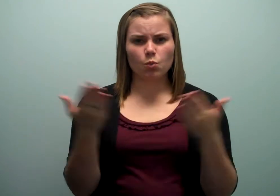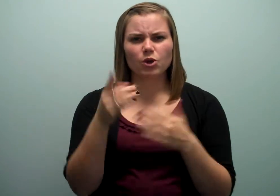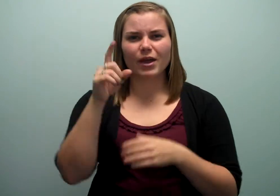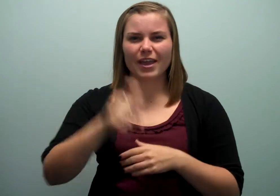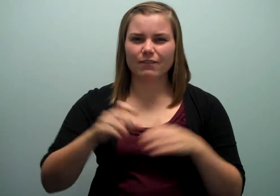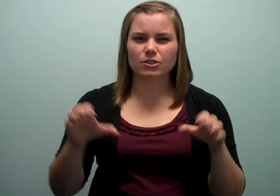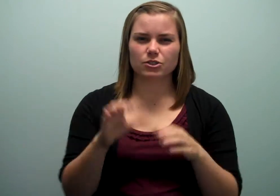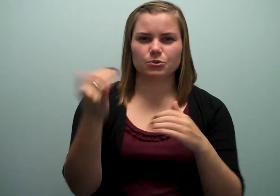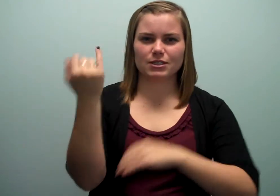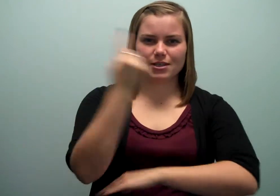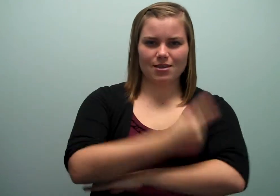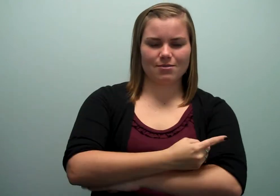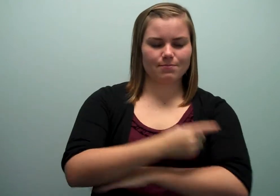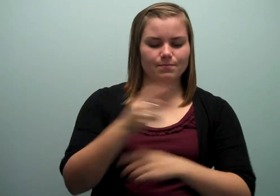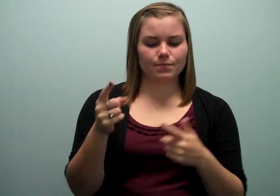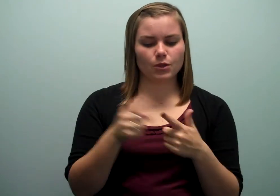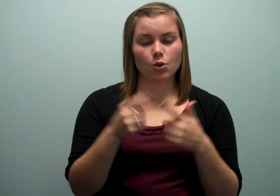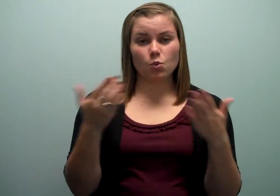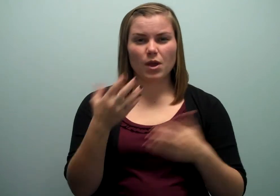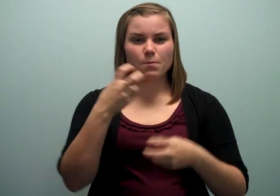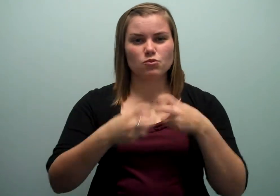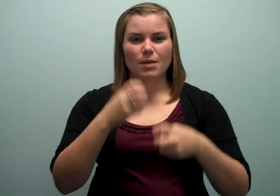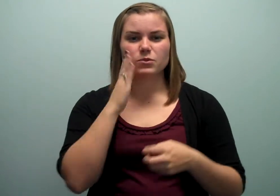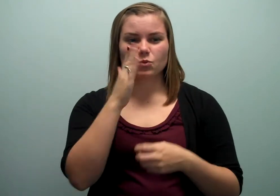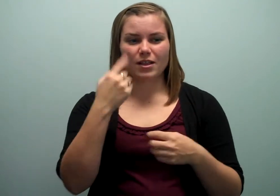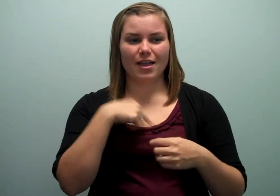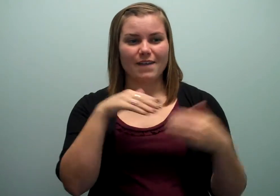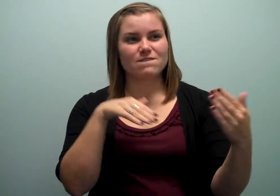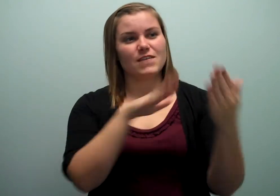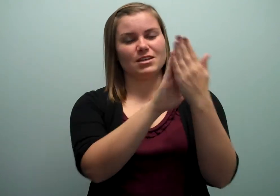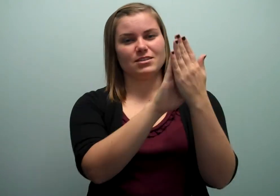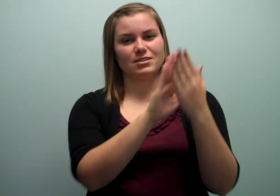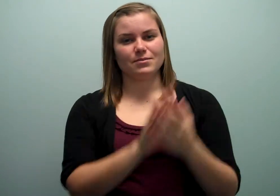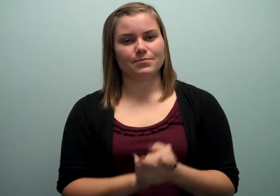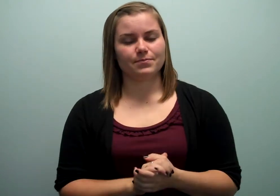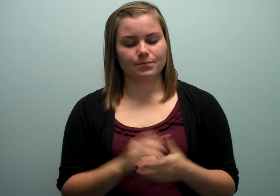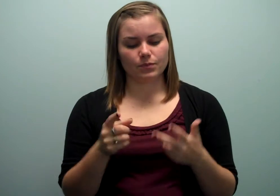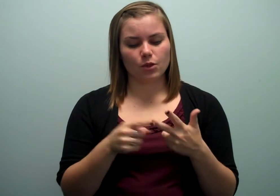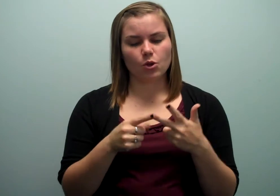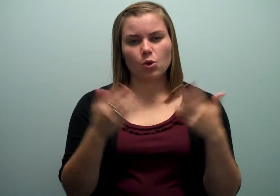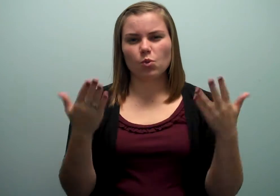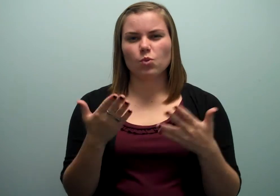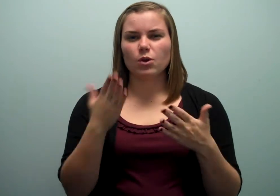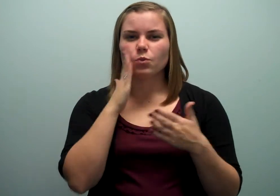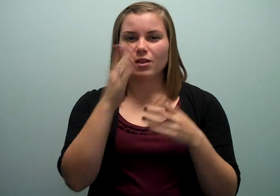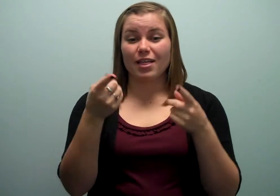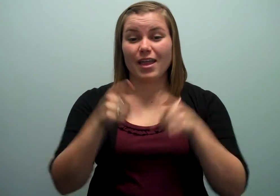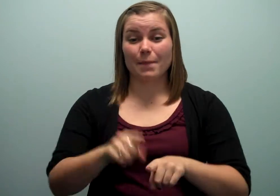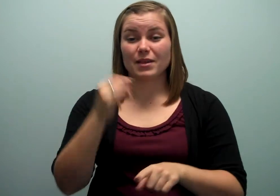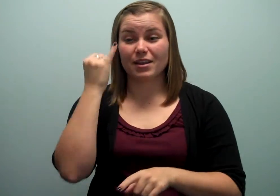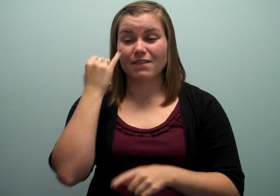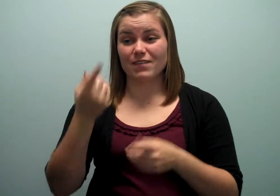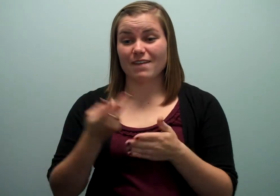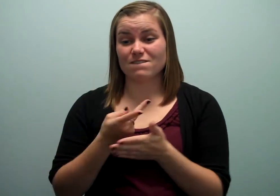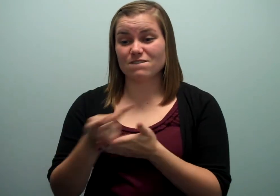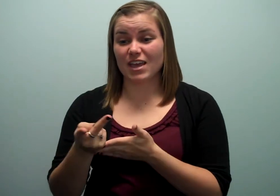today? What problems am I going to have to face? What's going to happen if I fail at the challenges facing